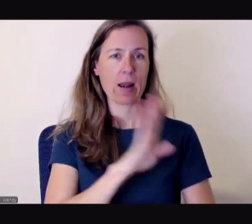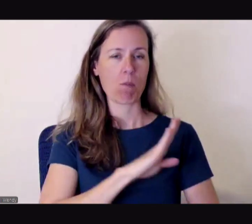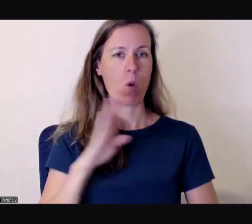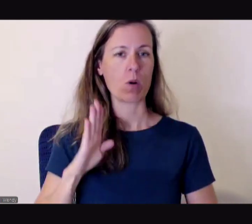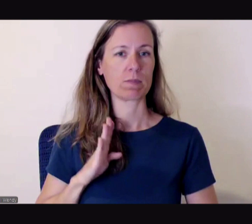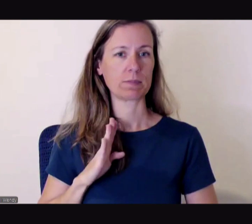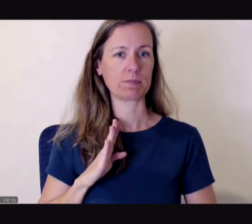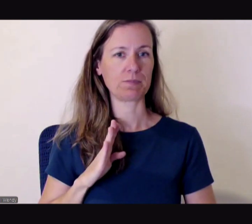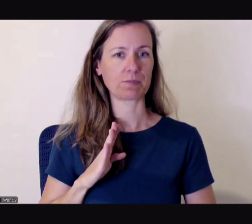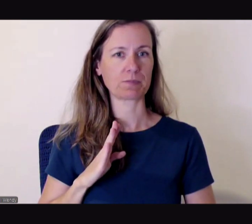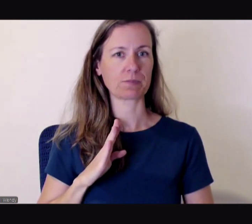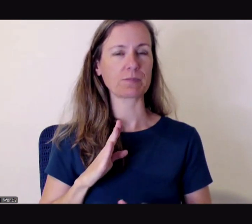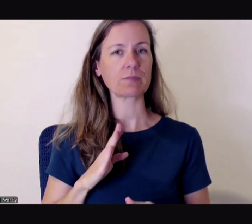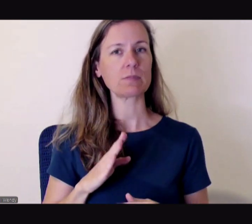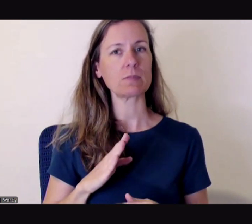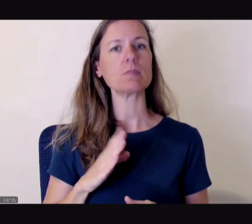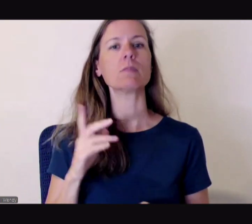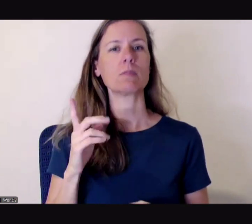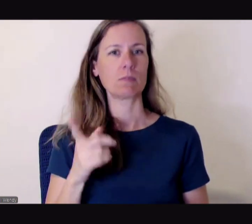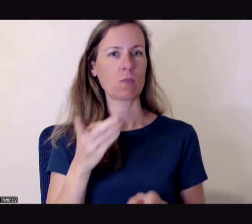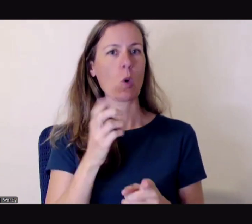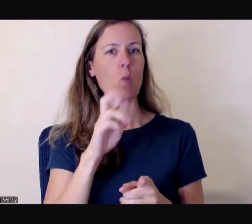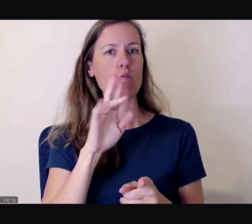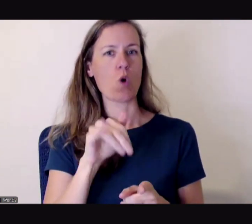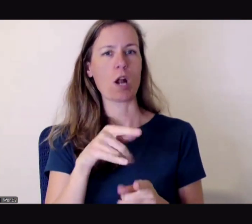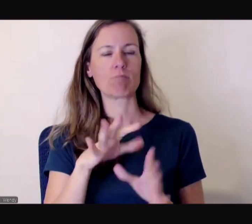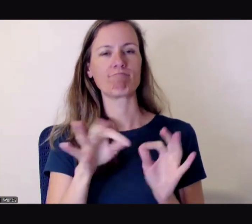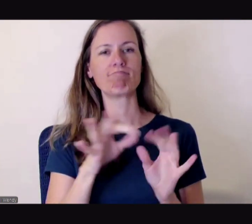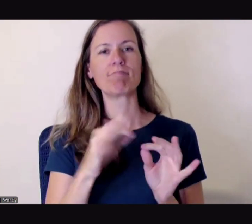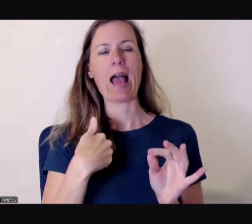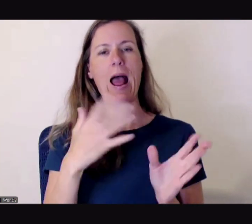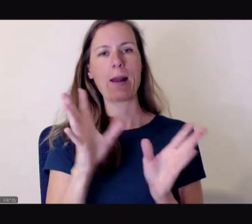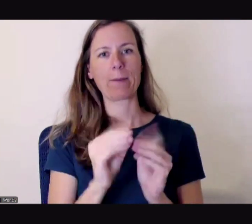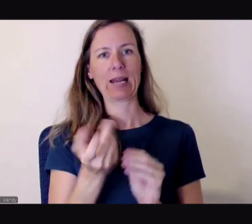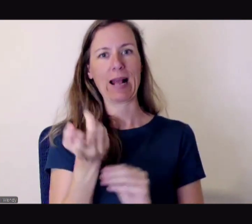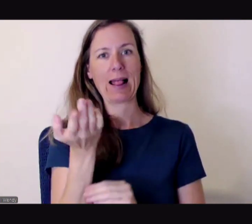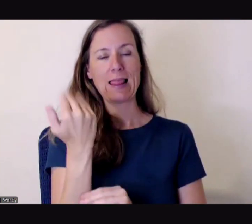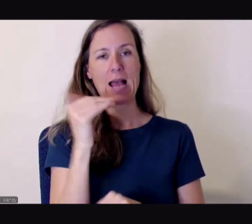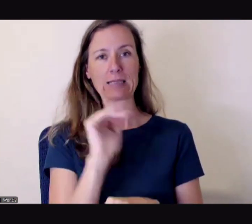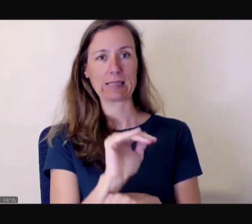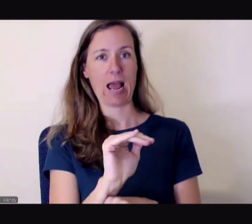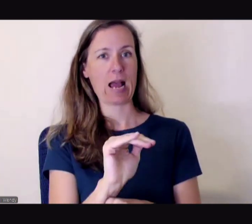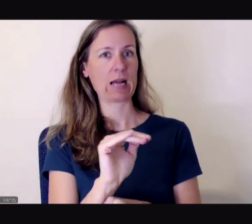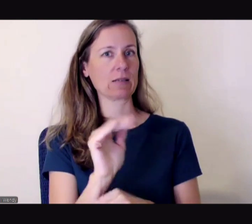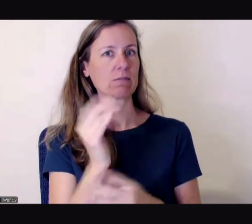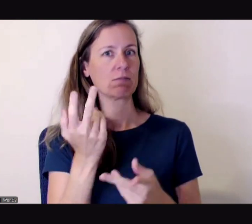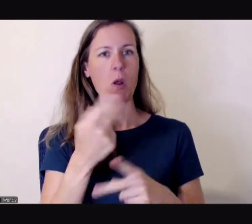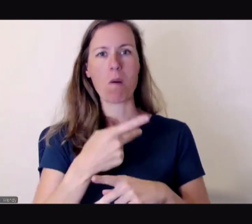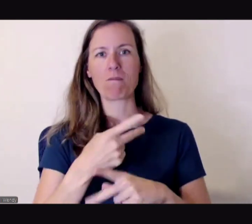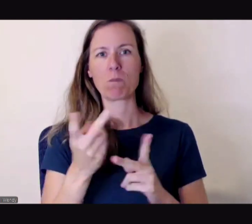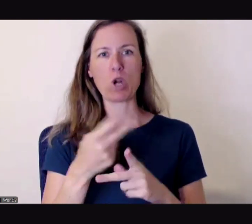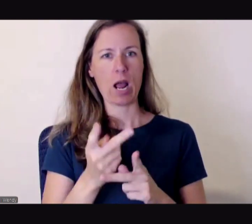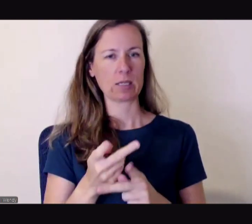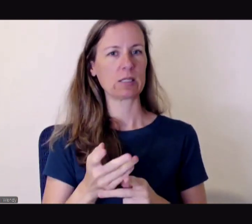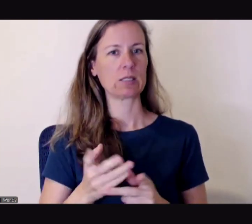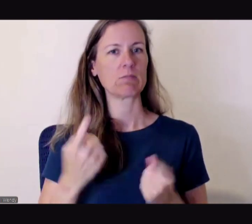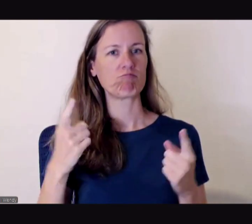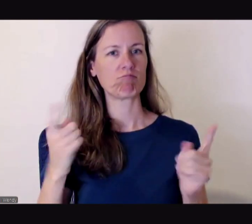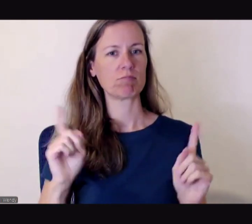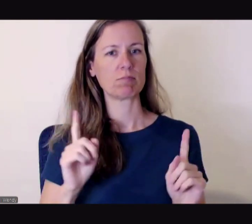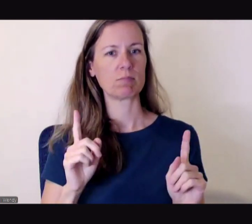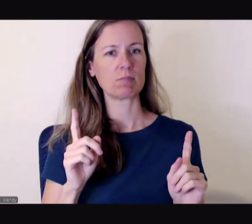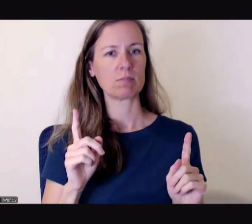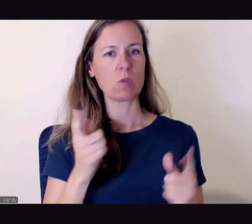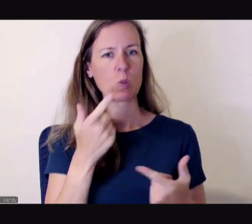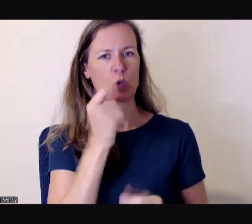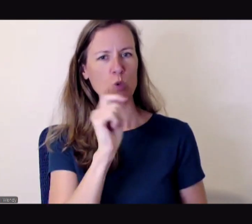We actually had a meeting just last night, which was very productive. One of the interesting things we learned is that WMATA is